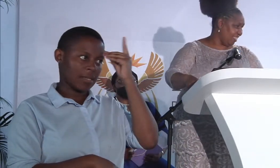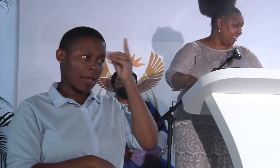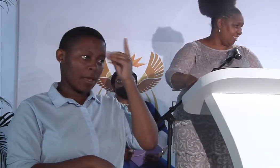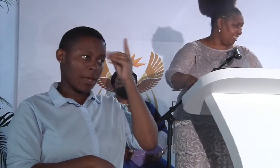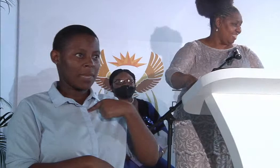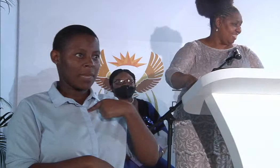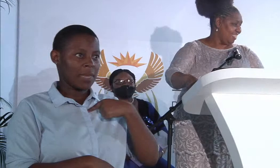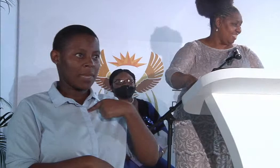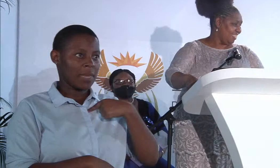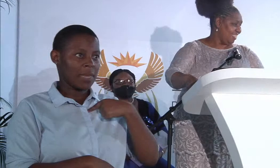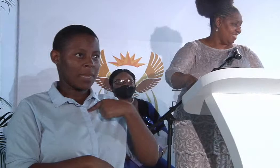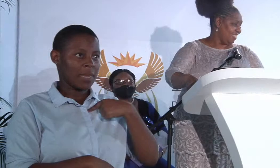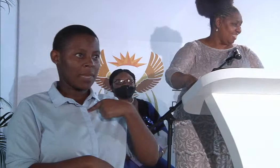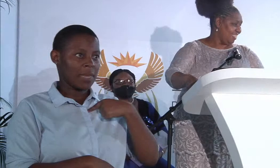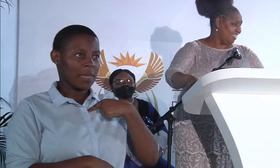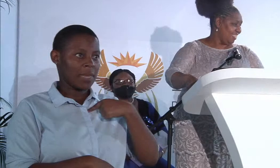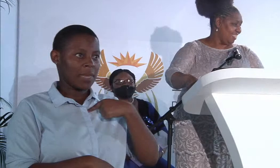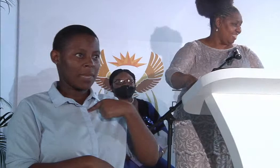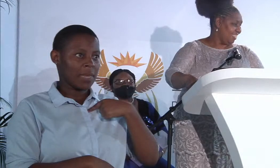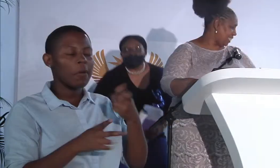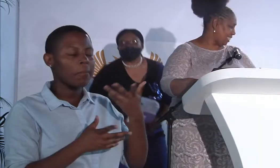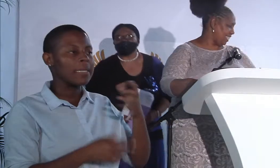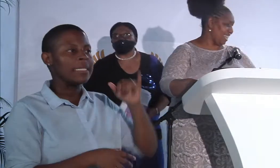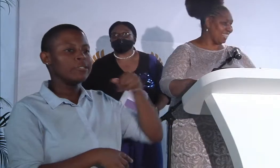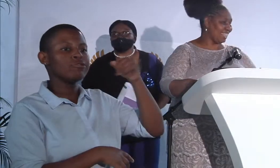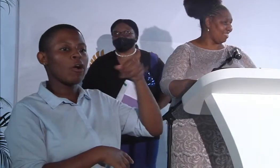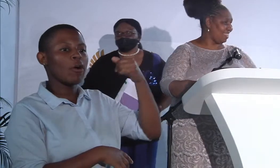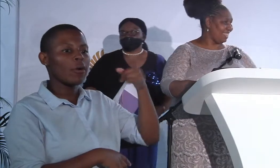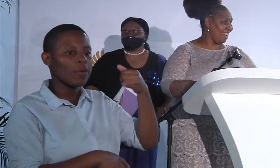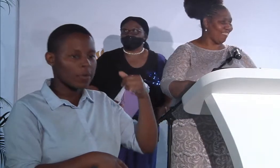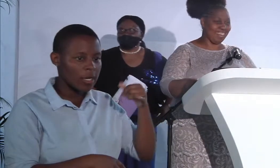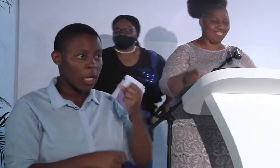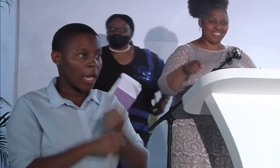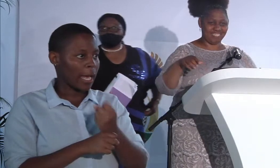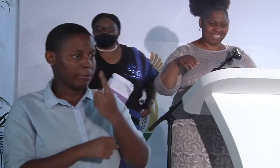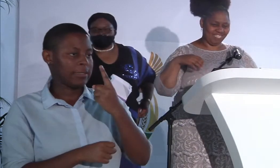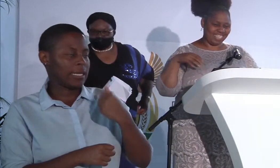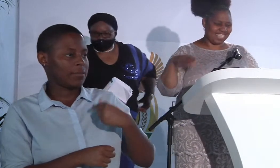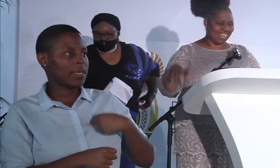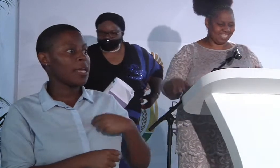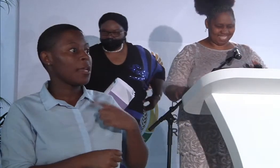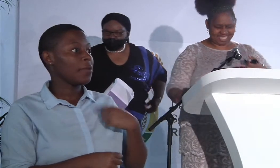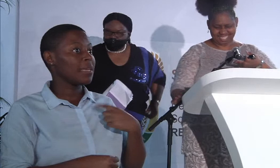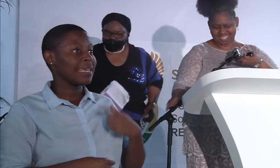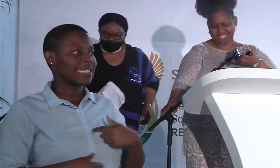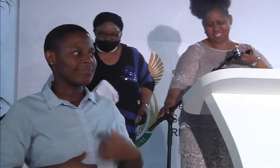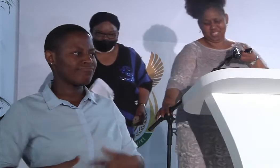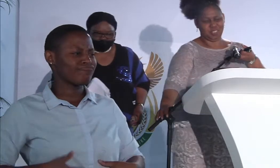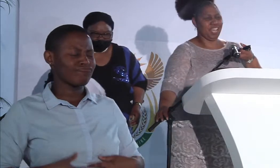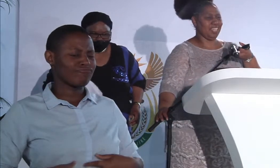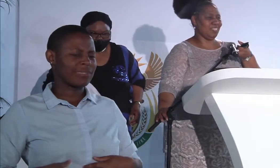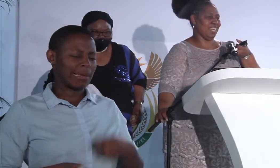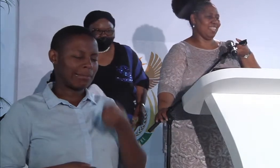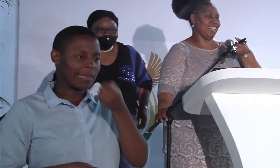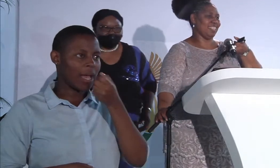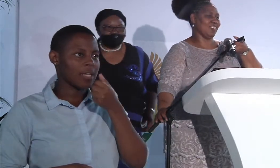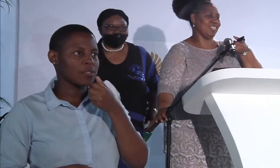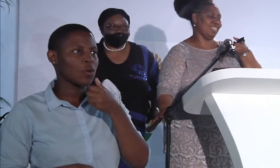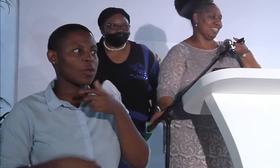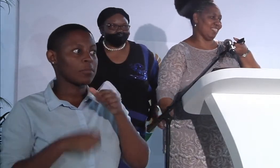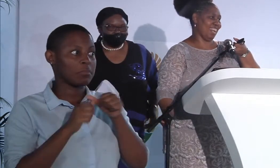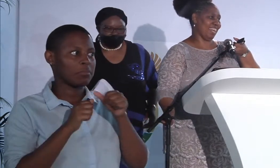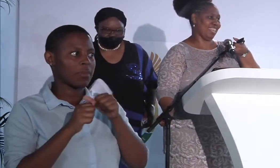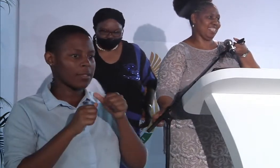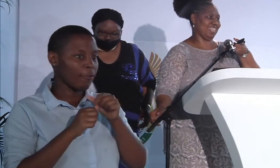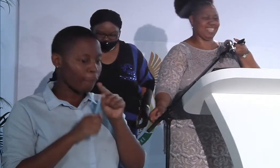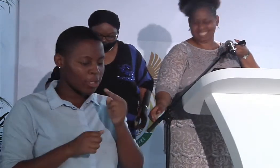girl with everything spicy in eThekwini, I woke up with a very bad allergy. So I had to get that sorted so